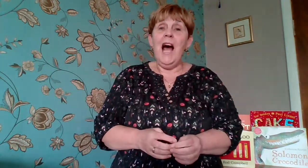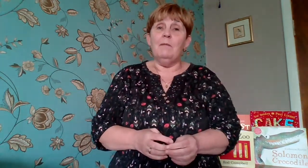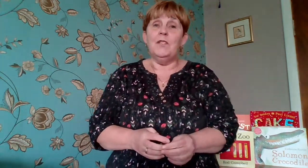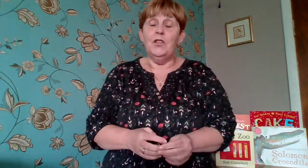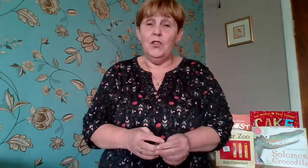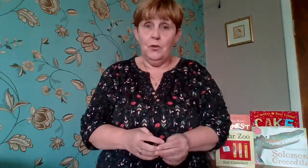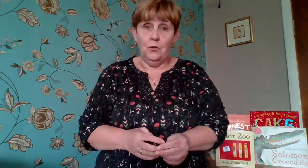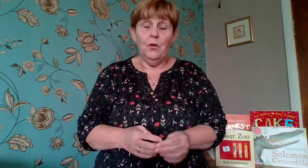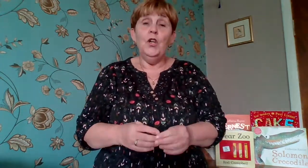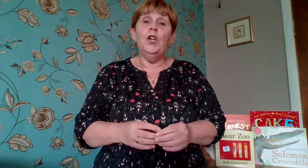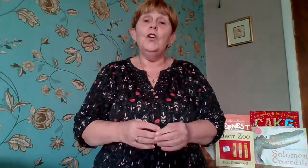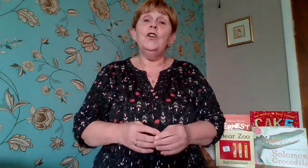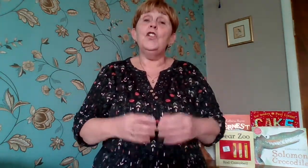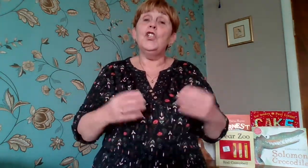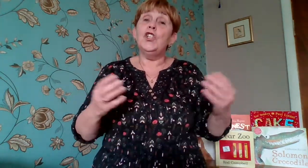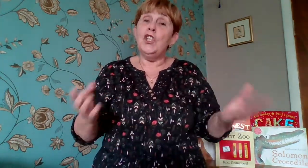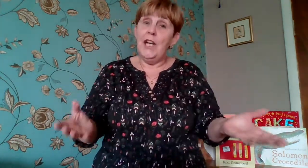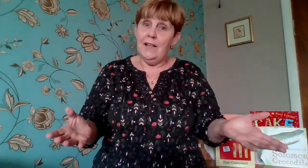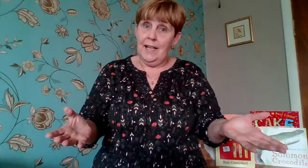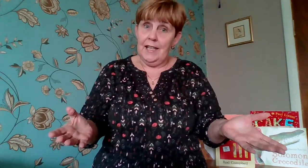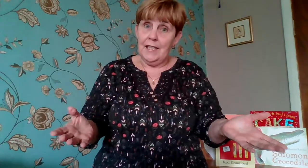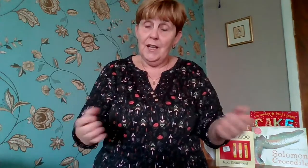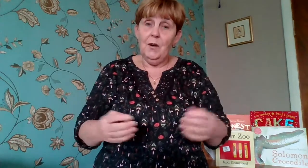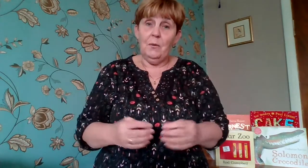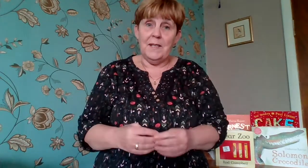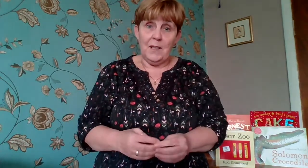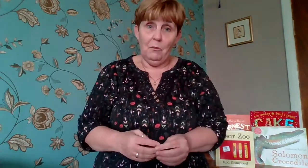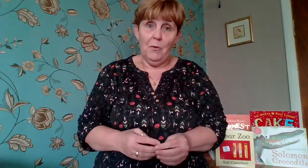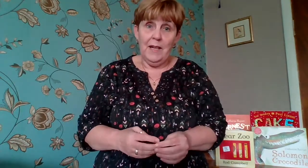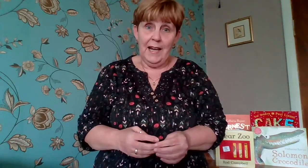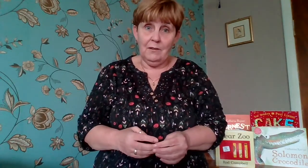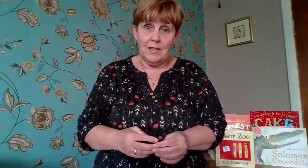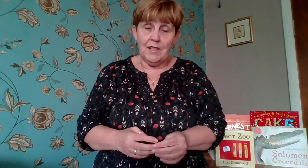perhaps you could share it with someone else